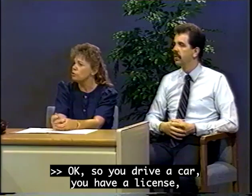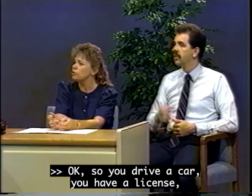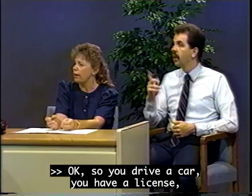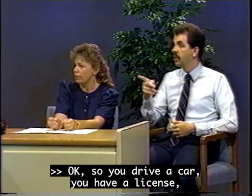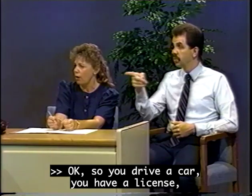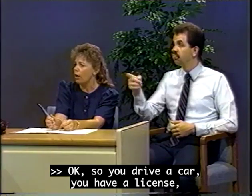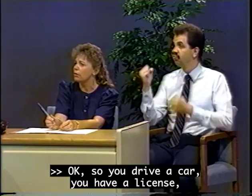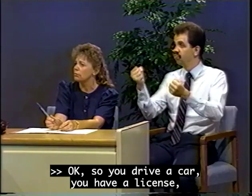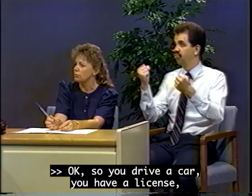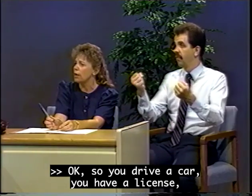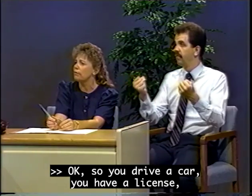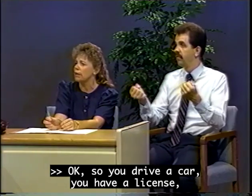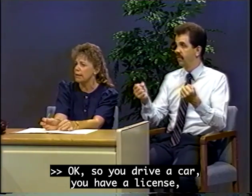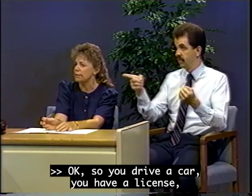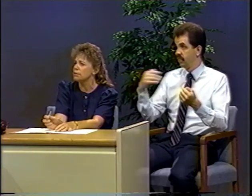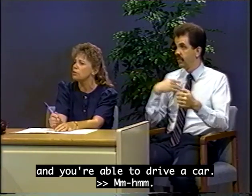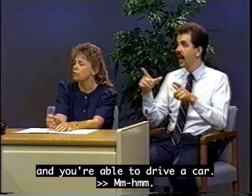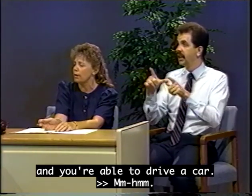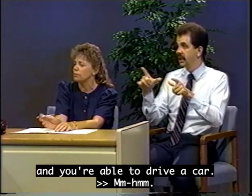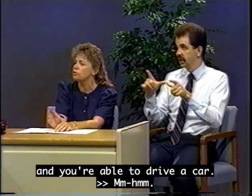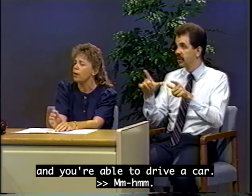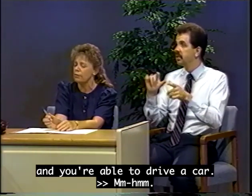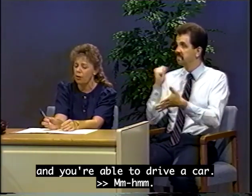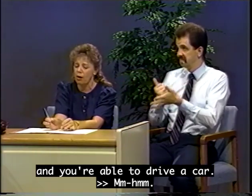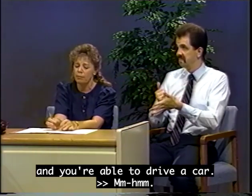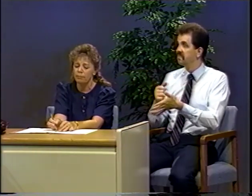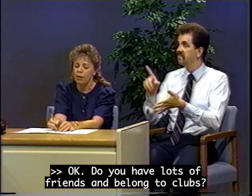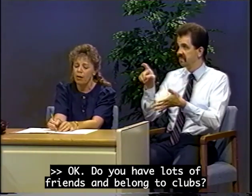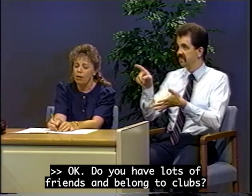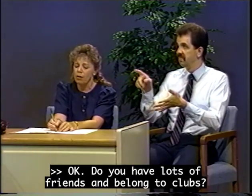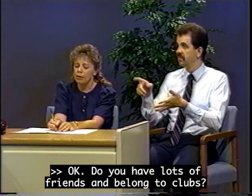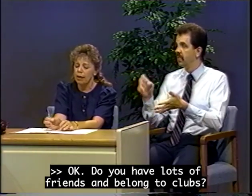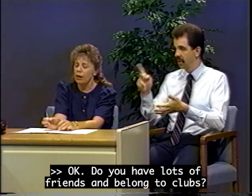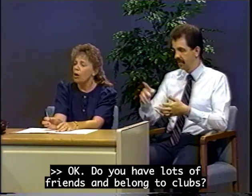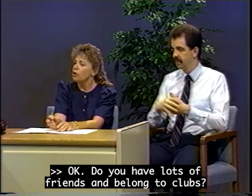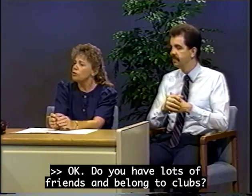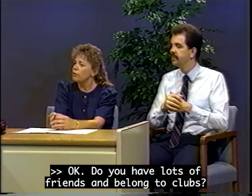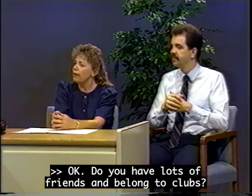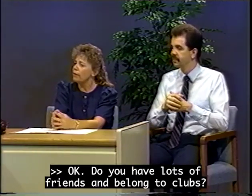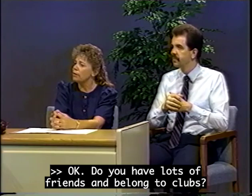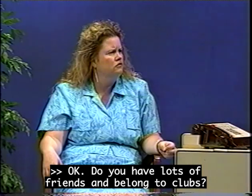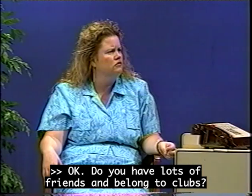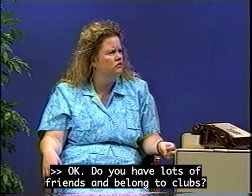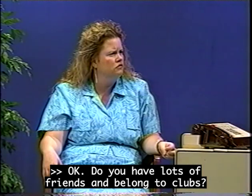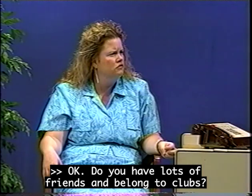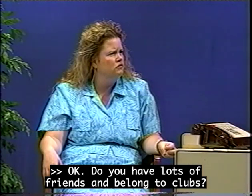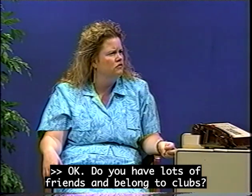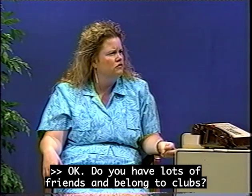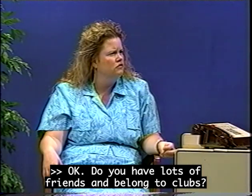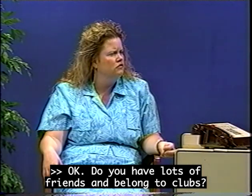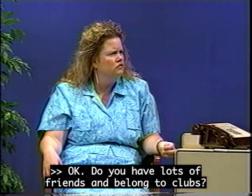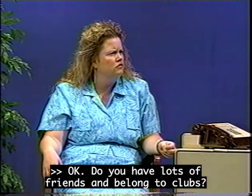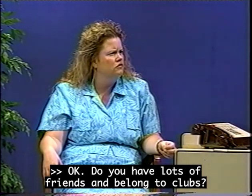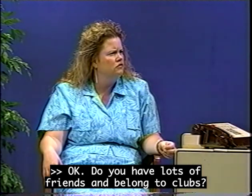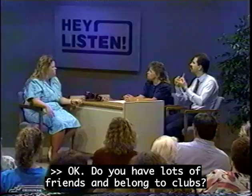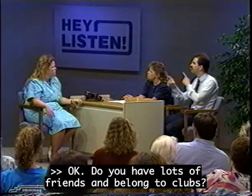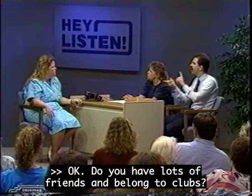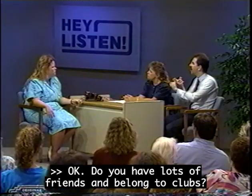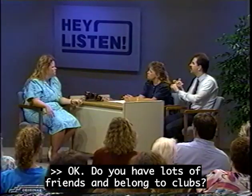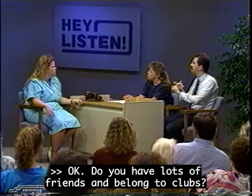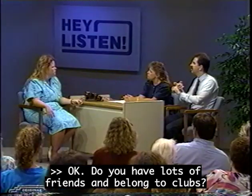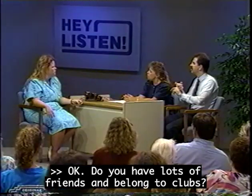Okay, so you drive a car. You have a license and Yeah. you're able to drive a car. Mhm. Okay. Do you have lots of friends